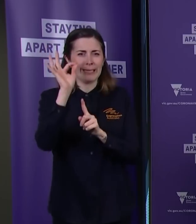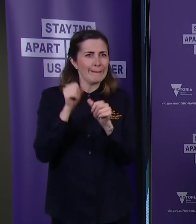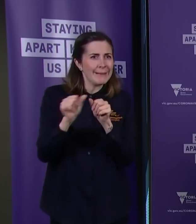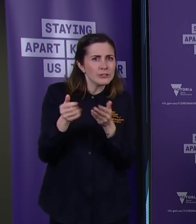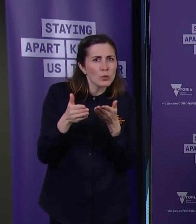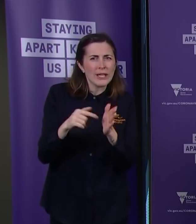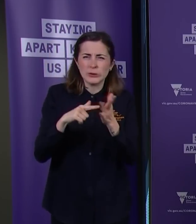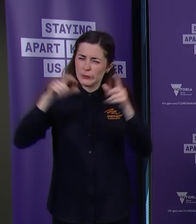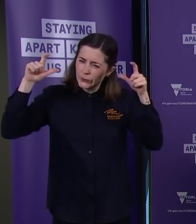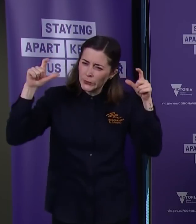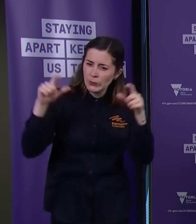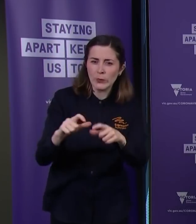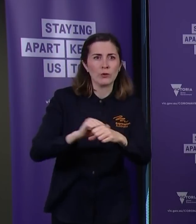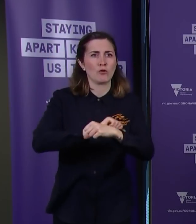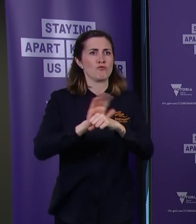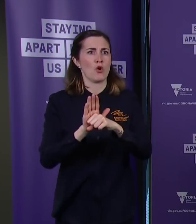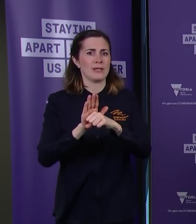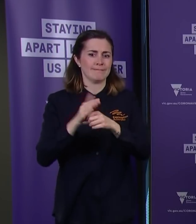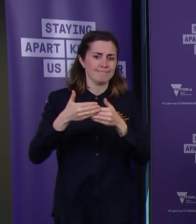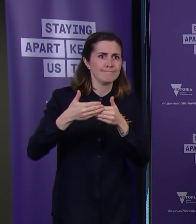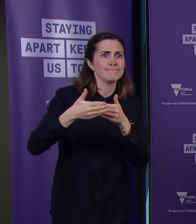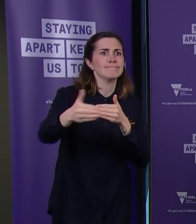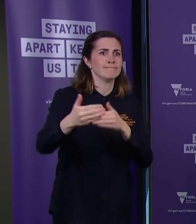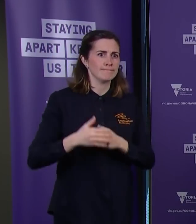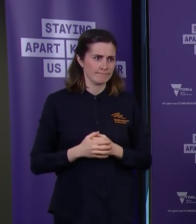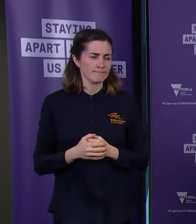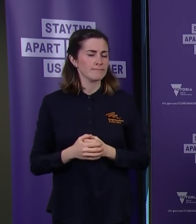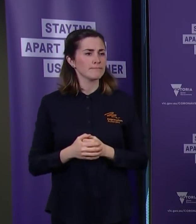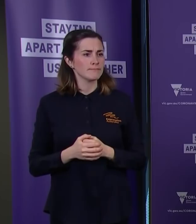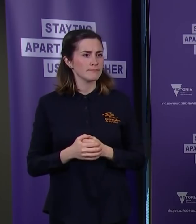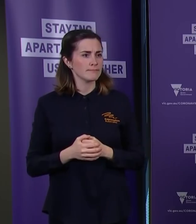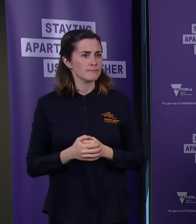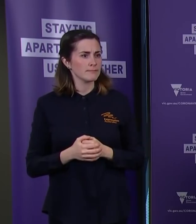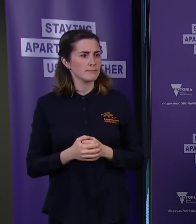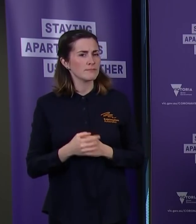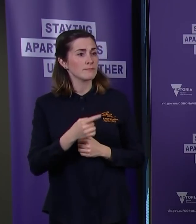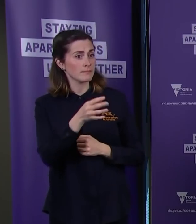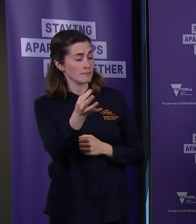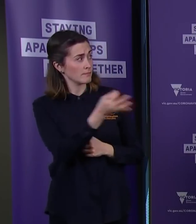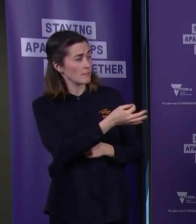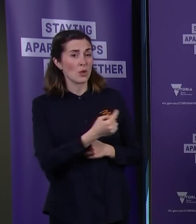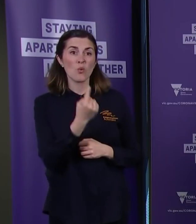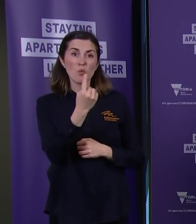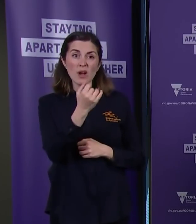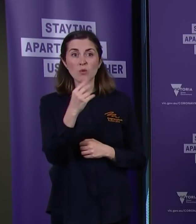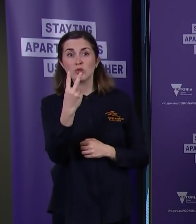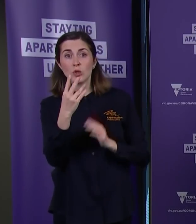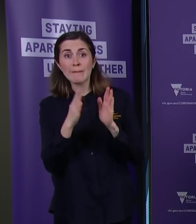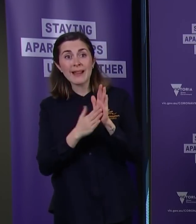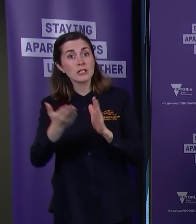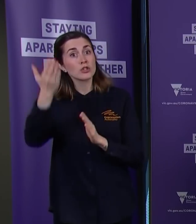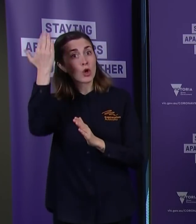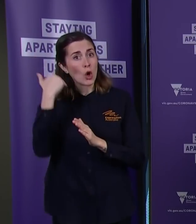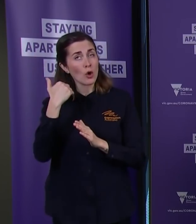and keep them at that level. It was mentioned about a month or 2 ago now that there was going to be sentinel testing for some healthcare workers,